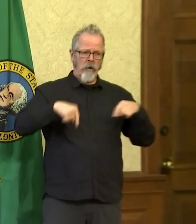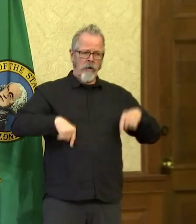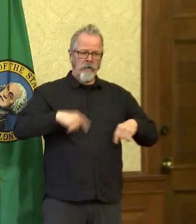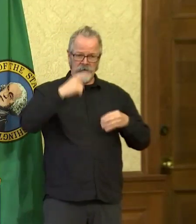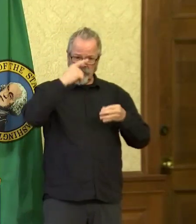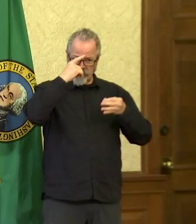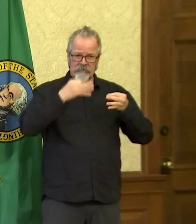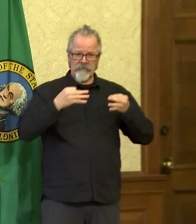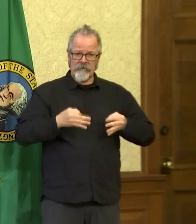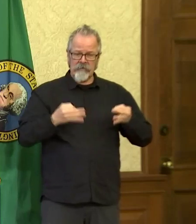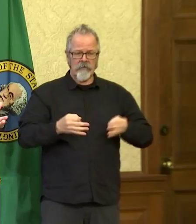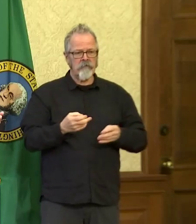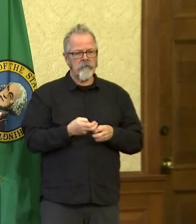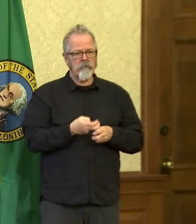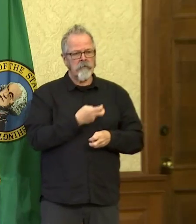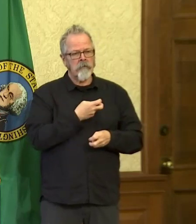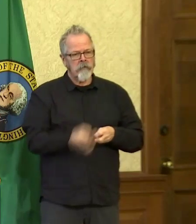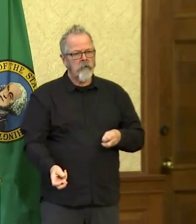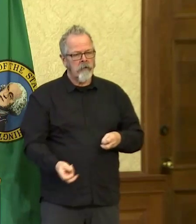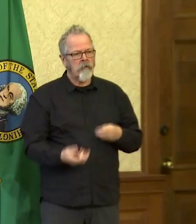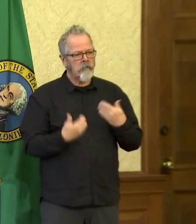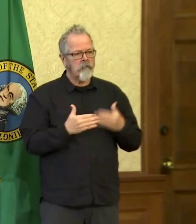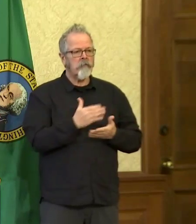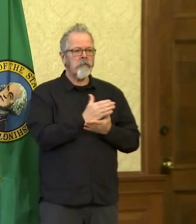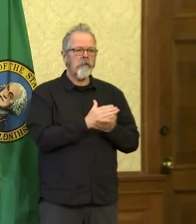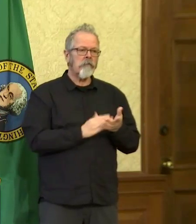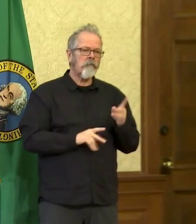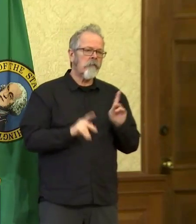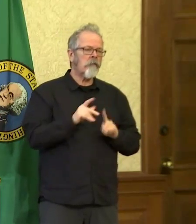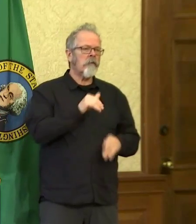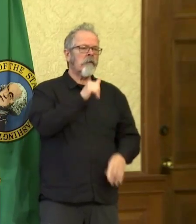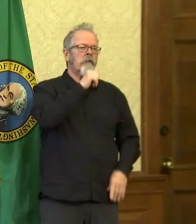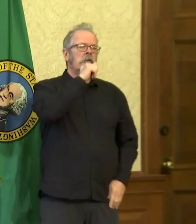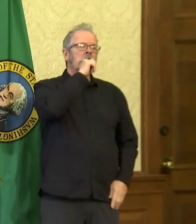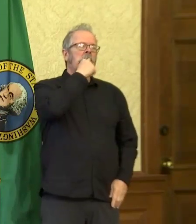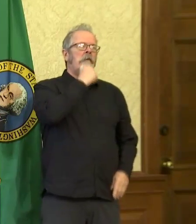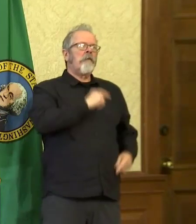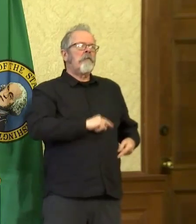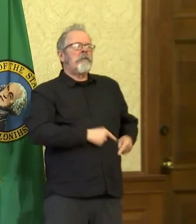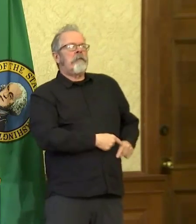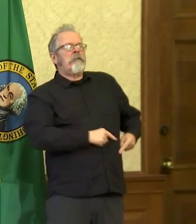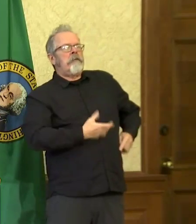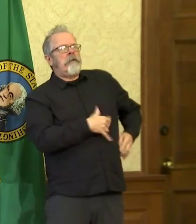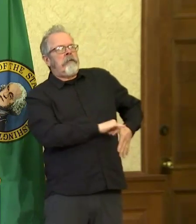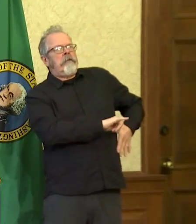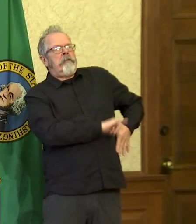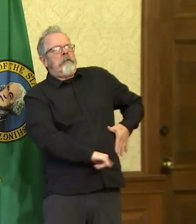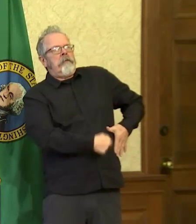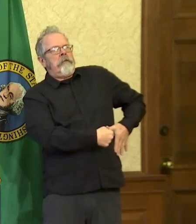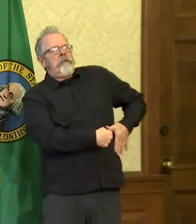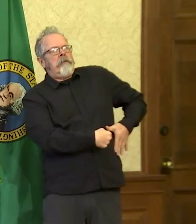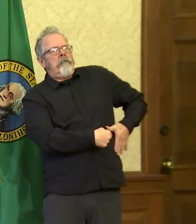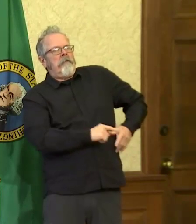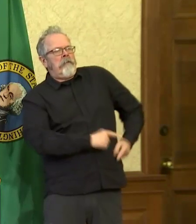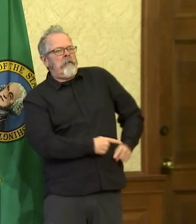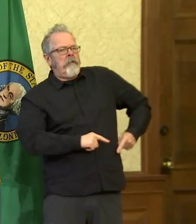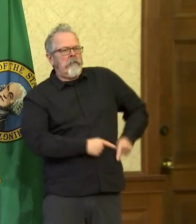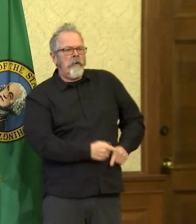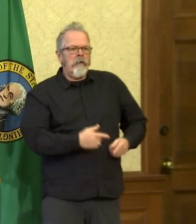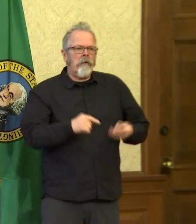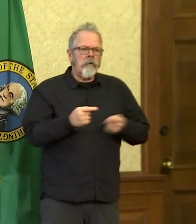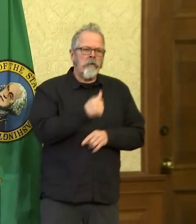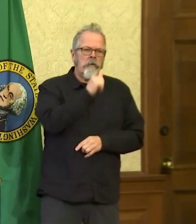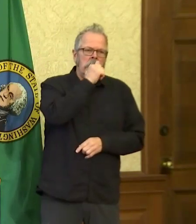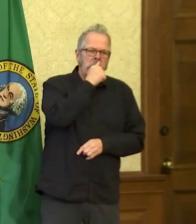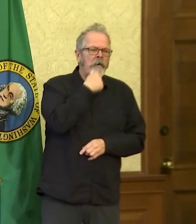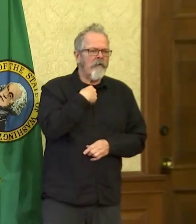get surgery, but we also want to make sure that our nurses have PPE. And you have just hit the nail on the head why this is a